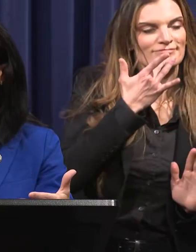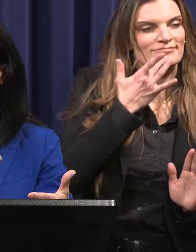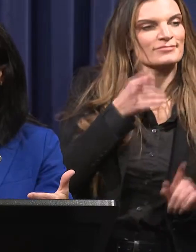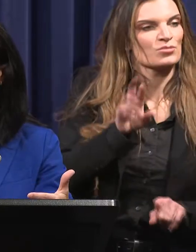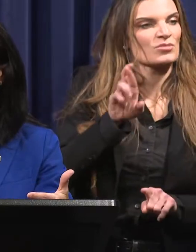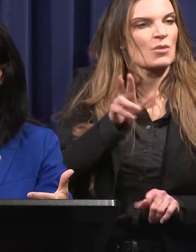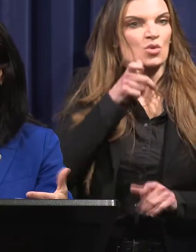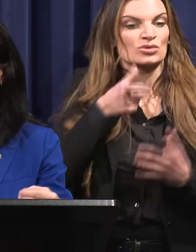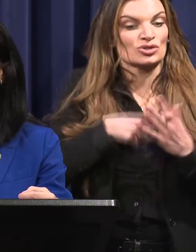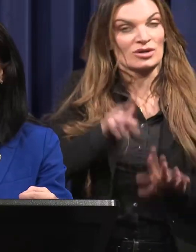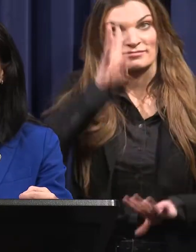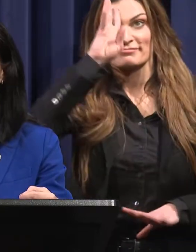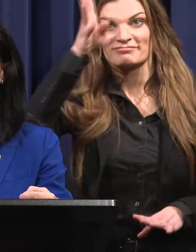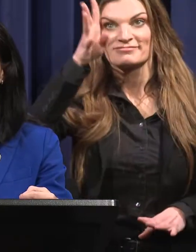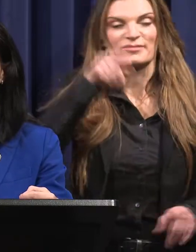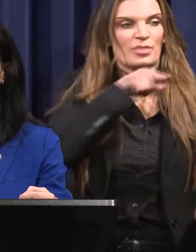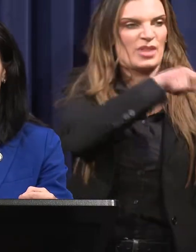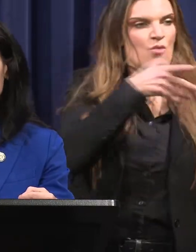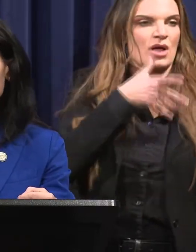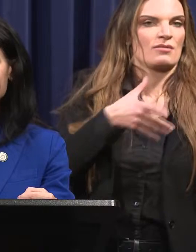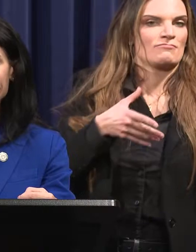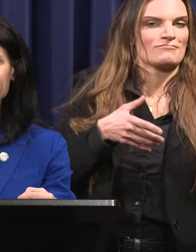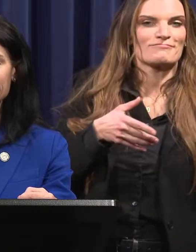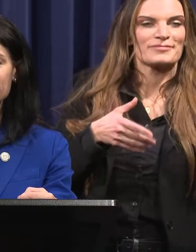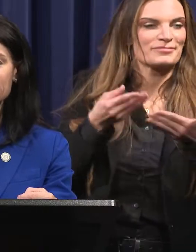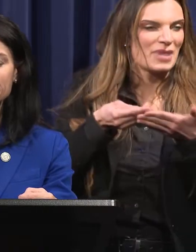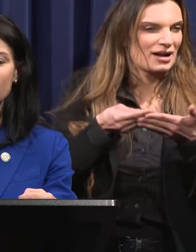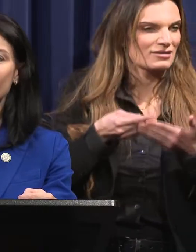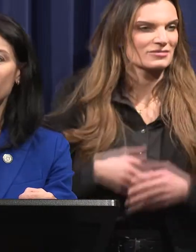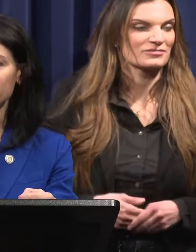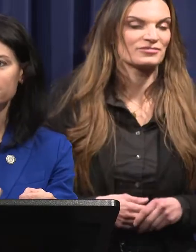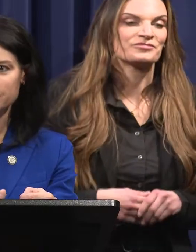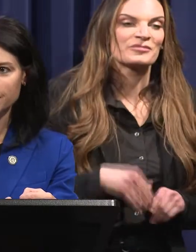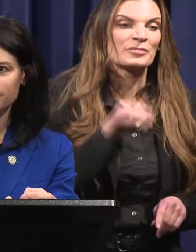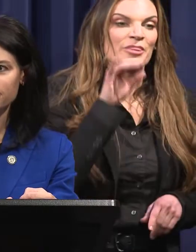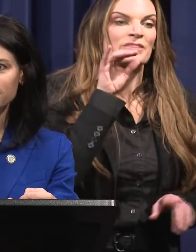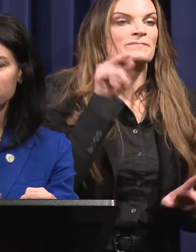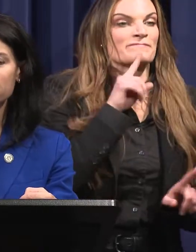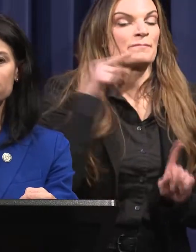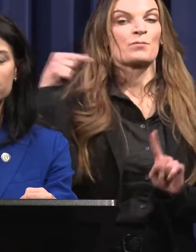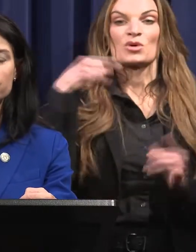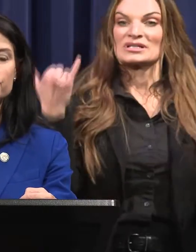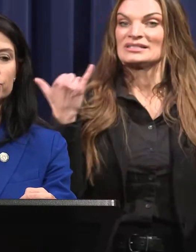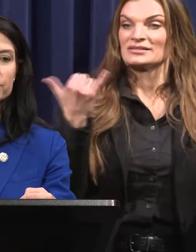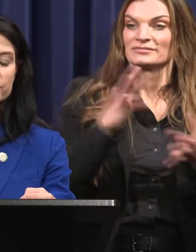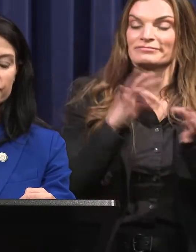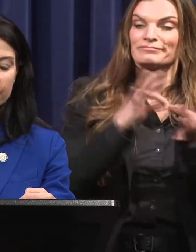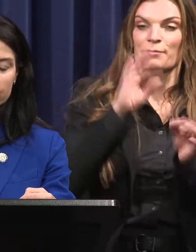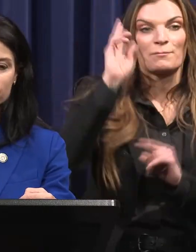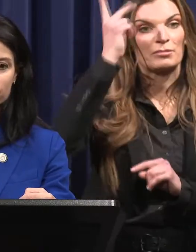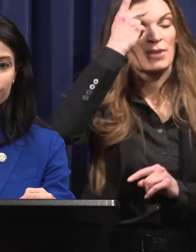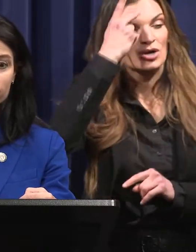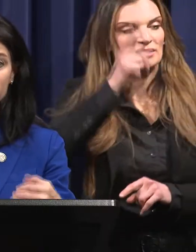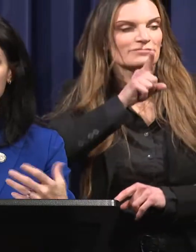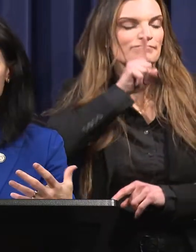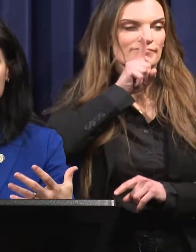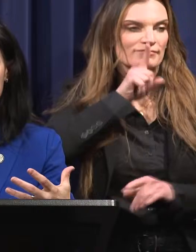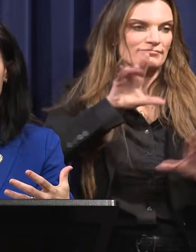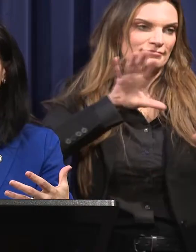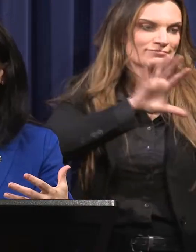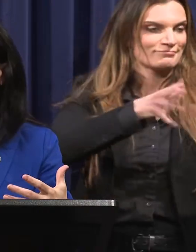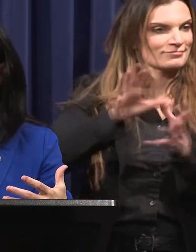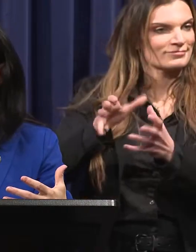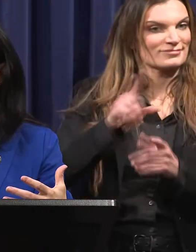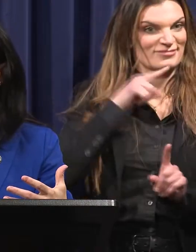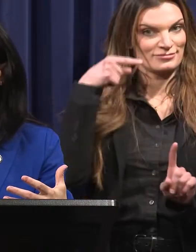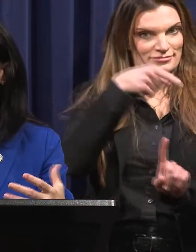by Republicans. So, this is not partisan. This affects